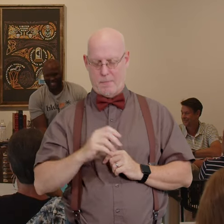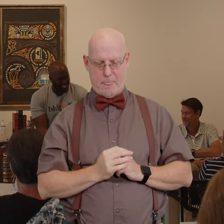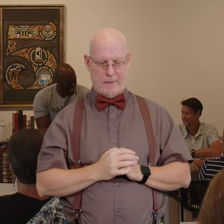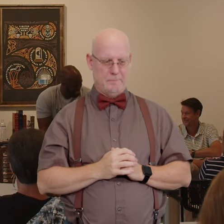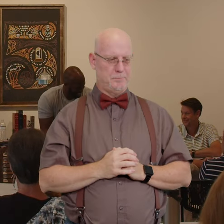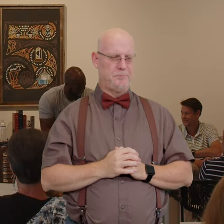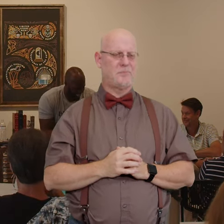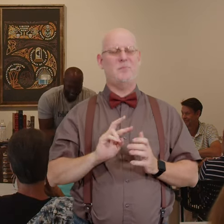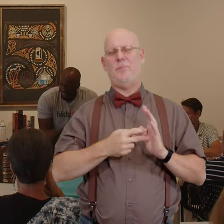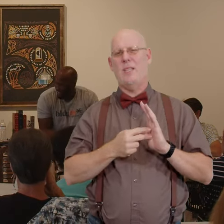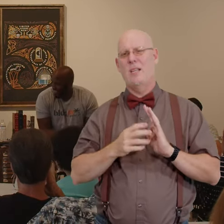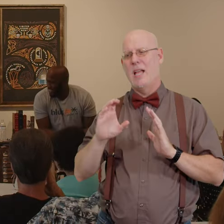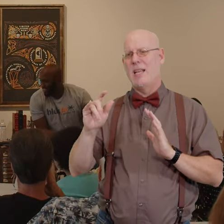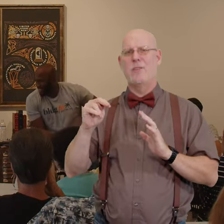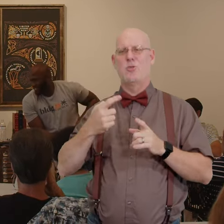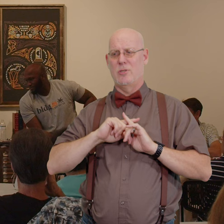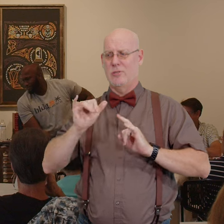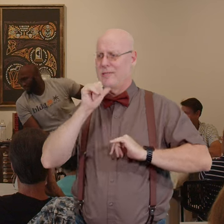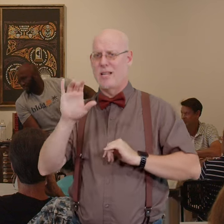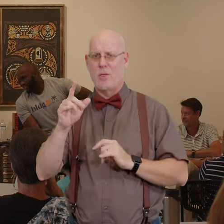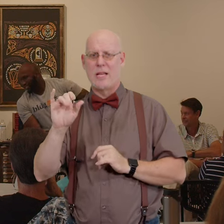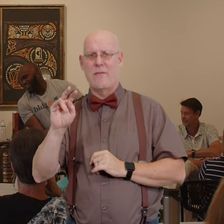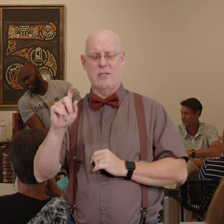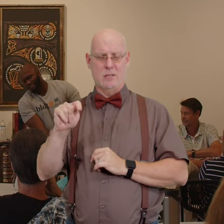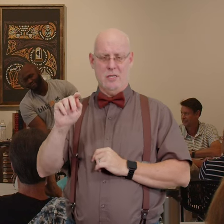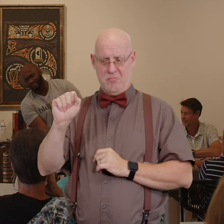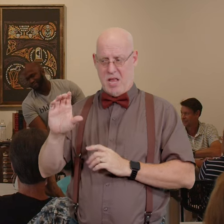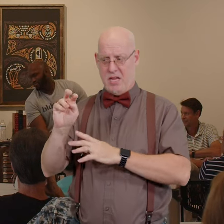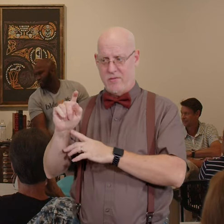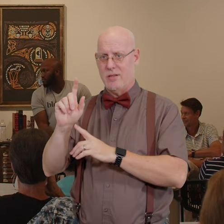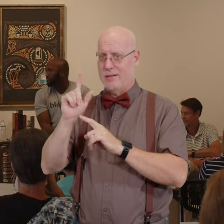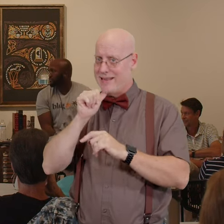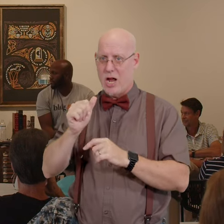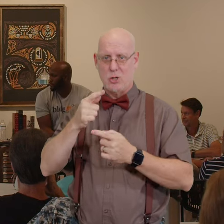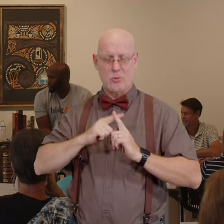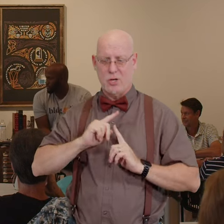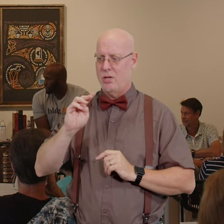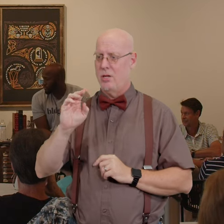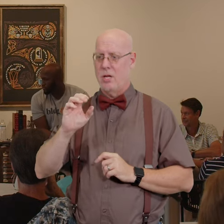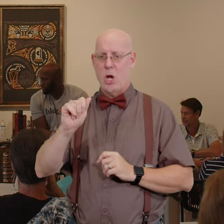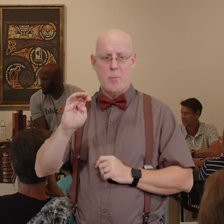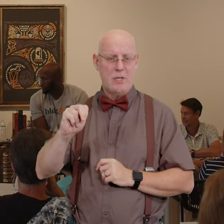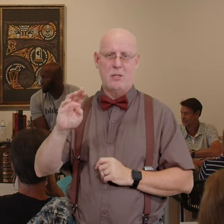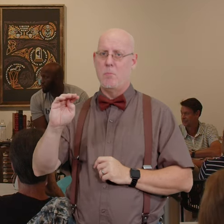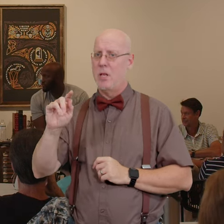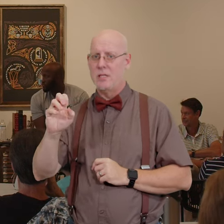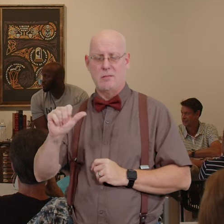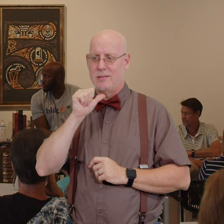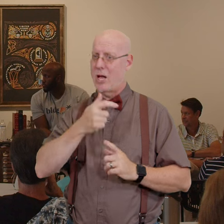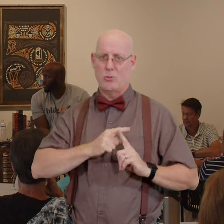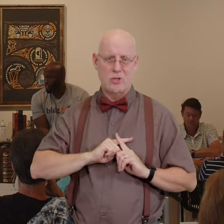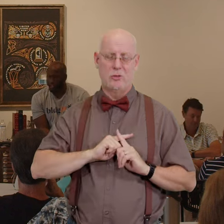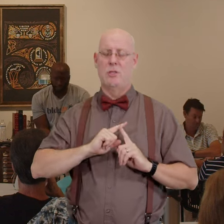So, I mean, I'm Calvinist Christian too, not just Calvinist. Like, somebody can be a Calvinist and not be a Christian. Somebody can be an Arminian or Molinist and not be a Christian. But if